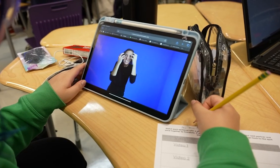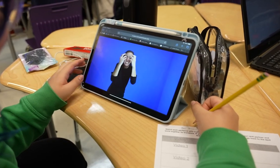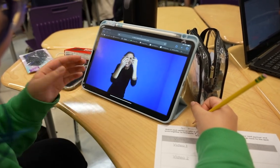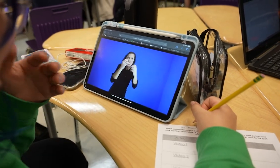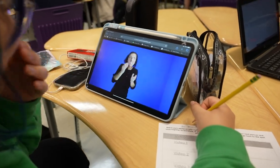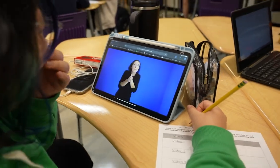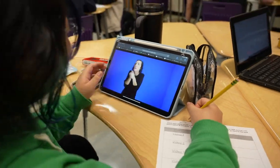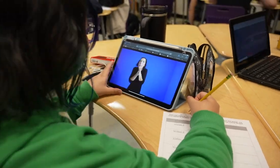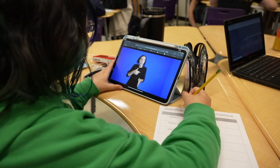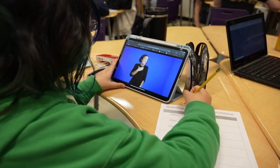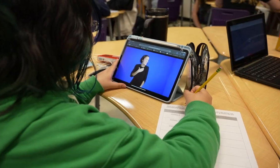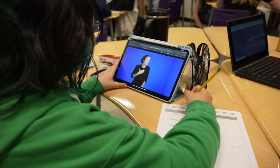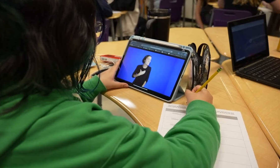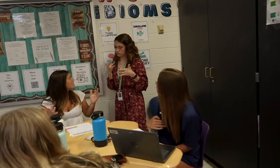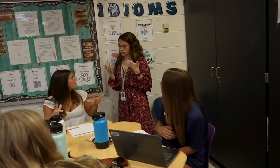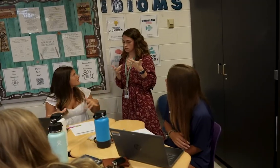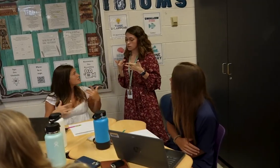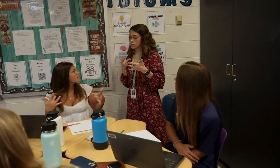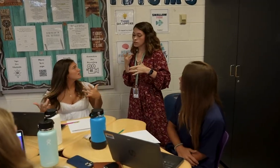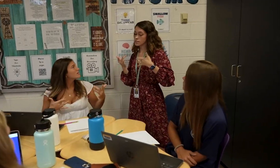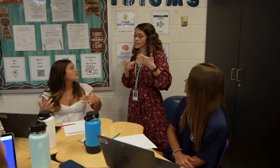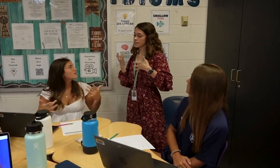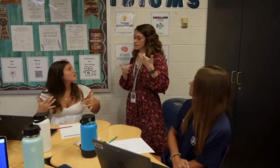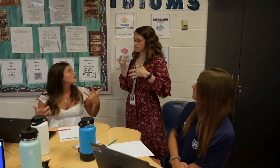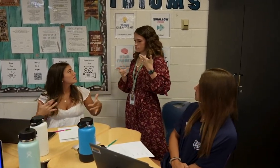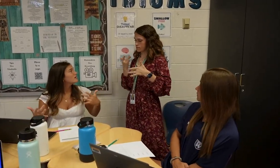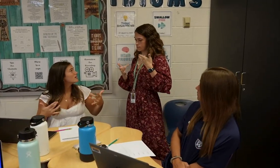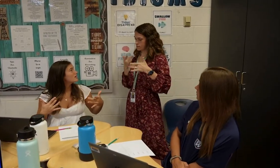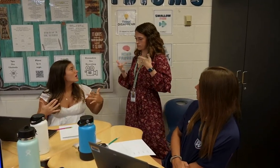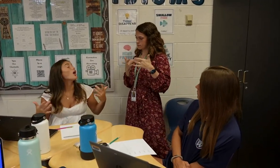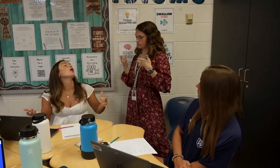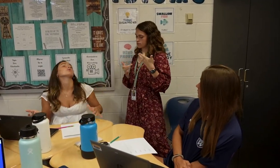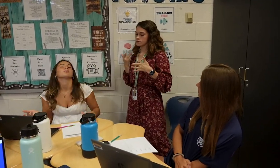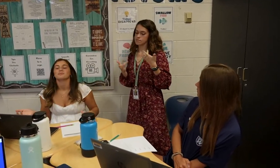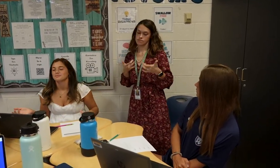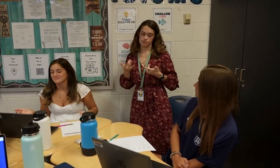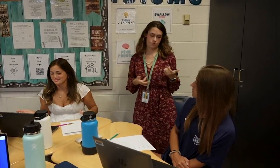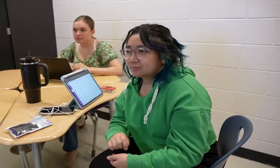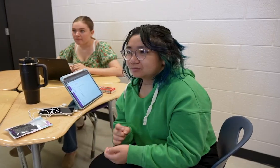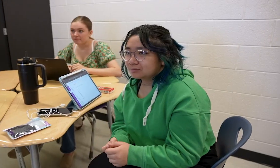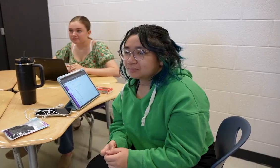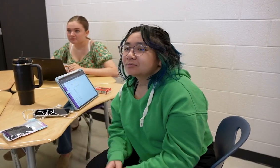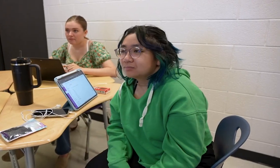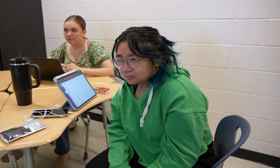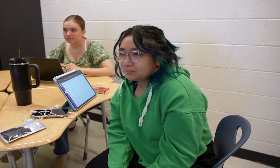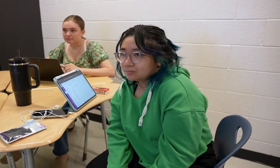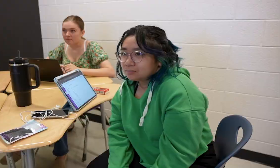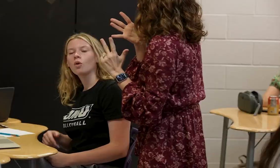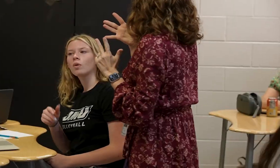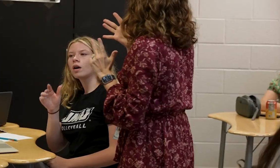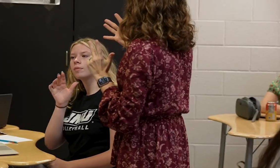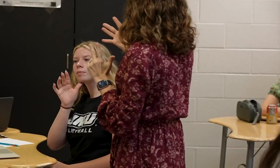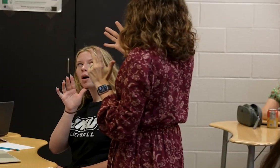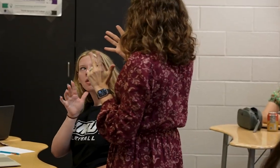realize that this language is useful in everyday life whether they have jobs or